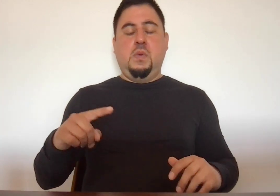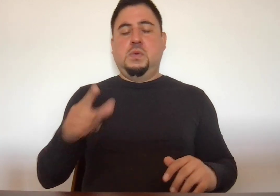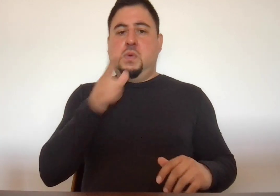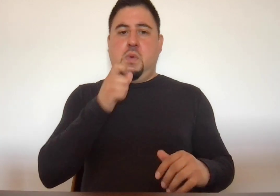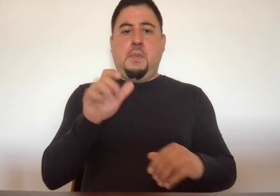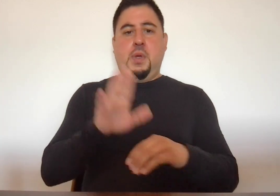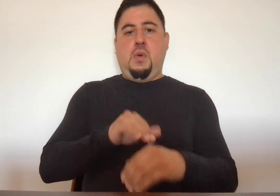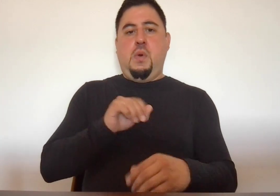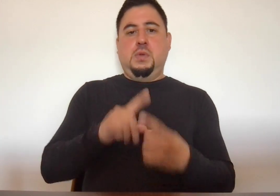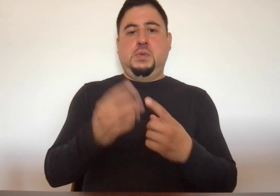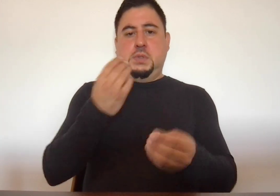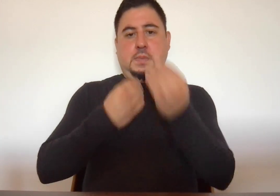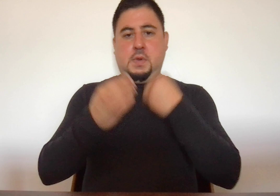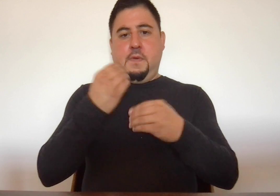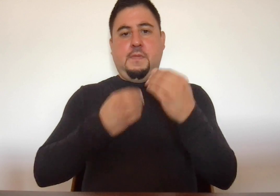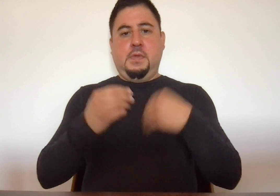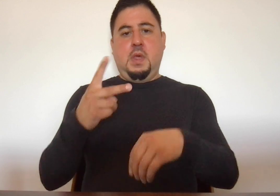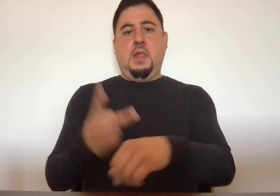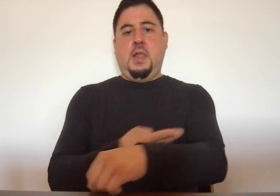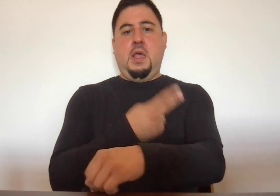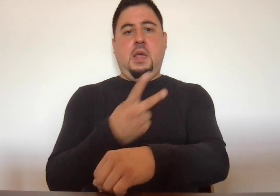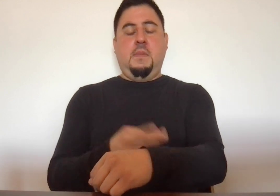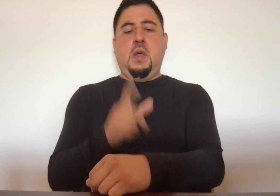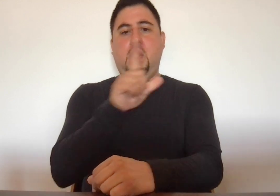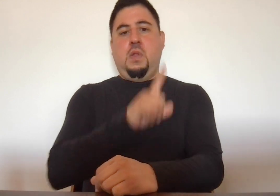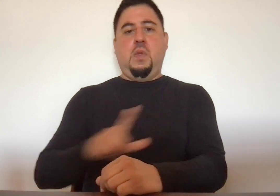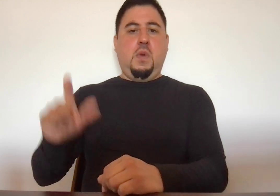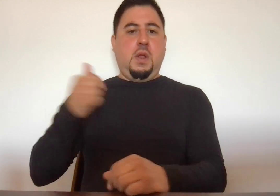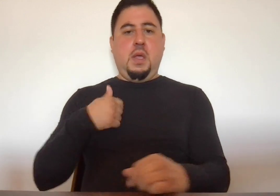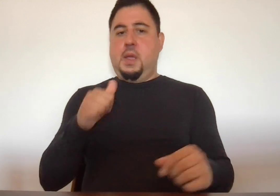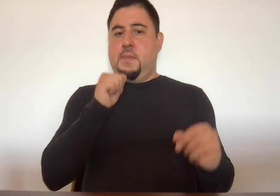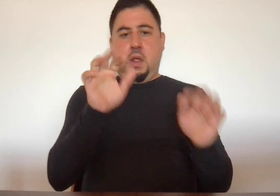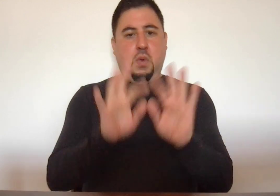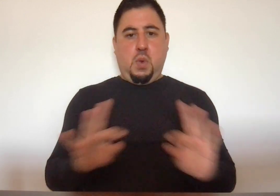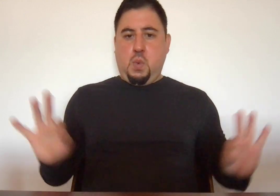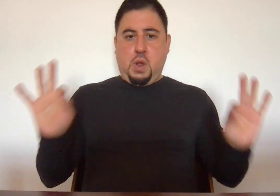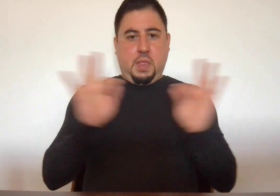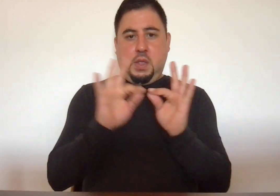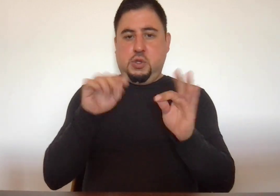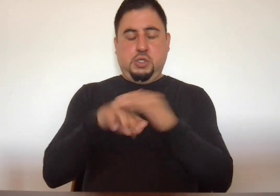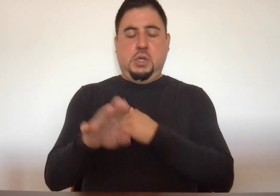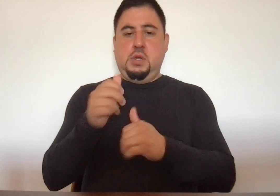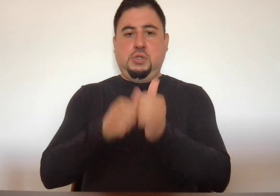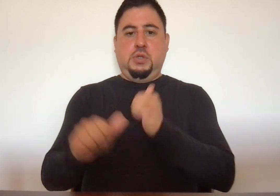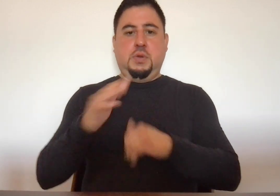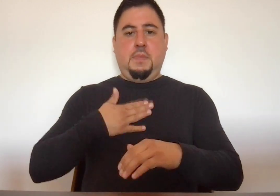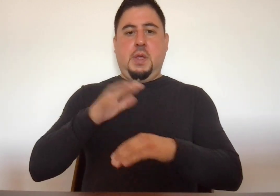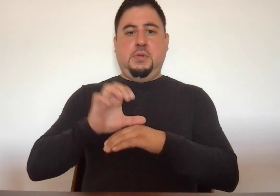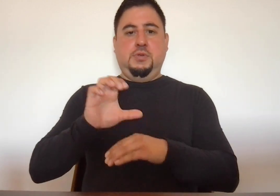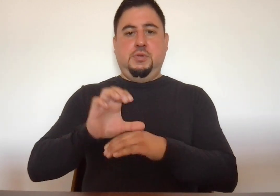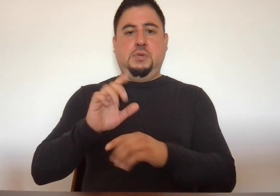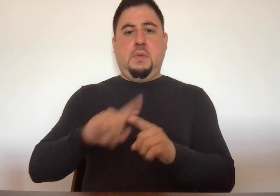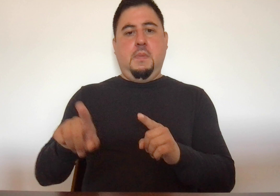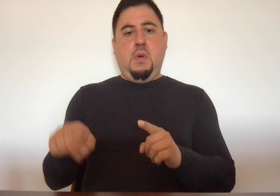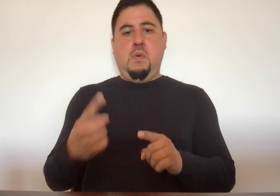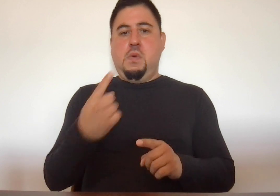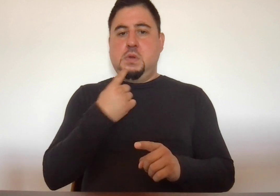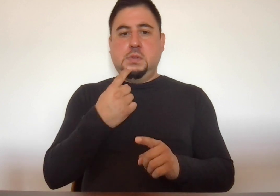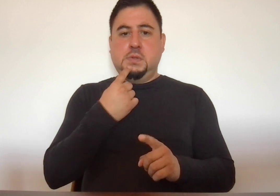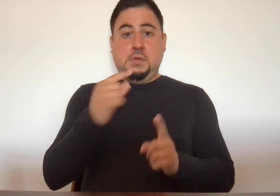called to the supper of the Lamb. Lord, I am not worthy that you should enter under my roof, but